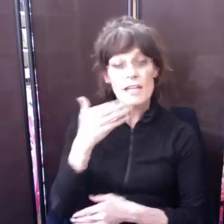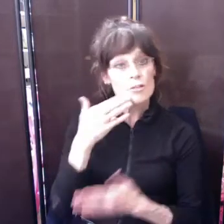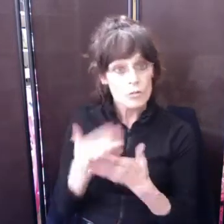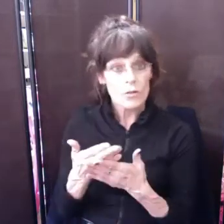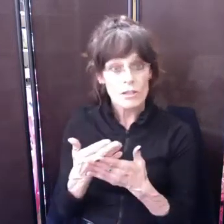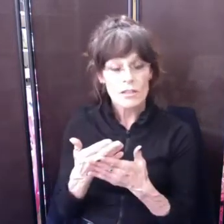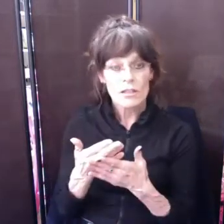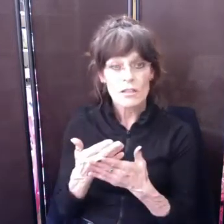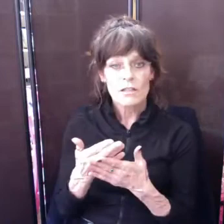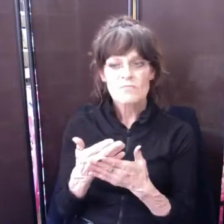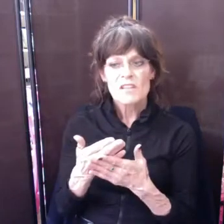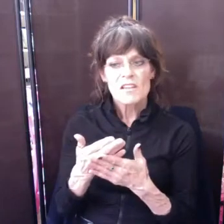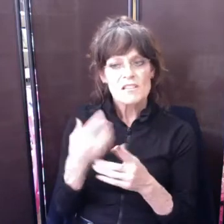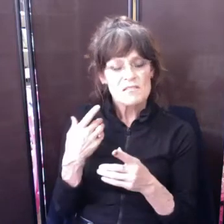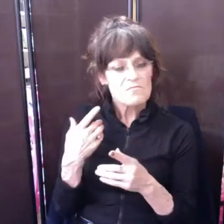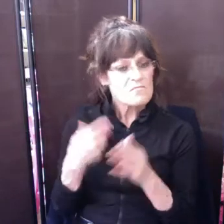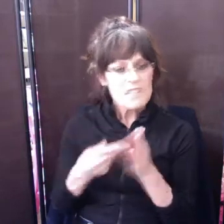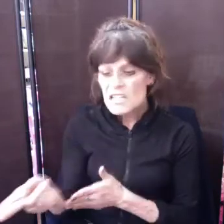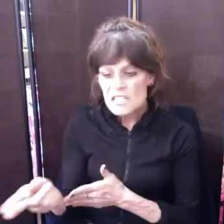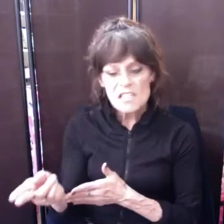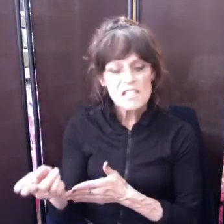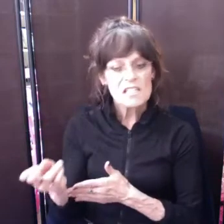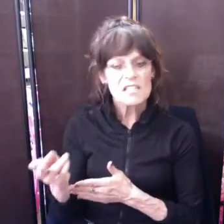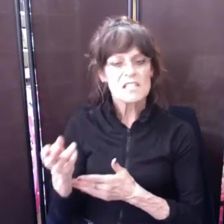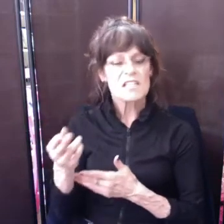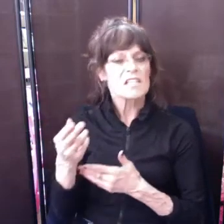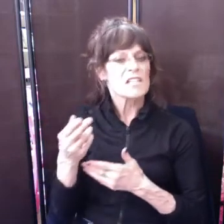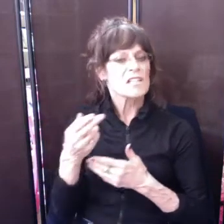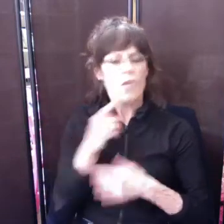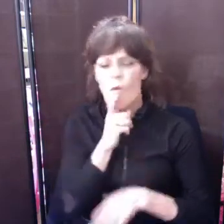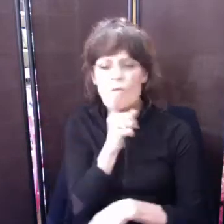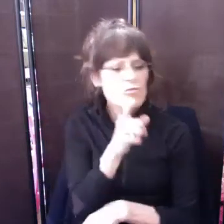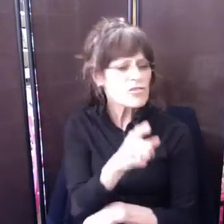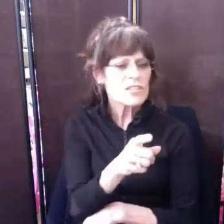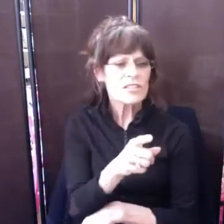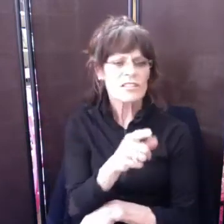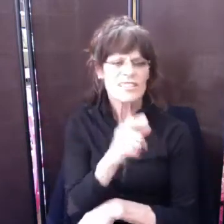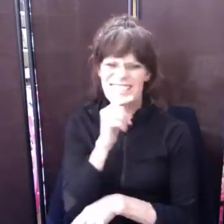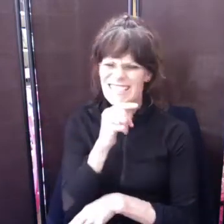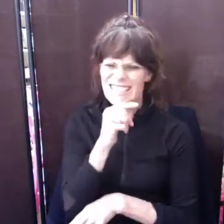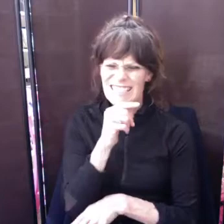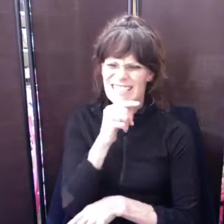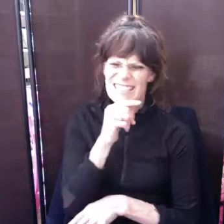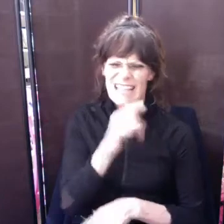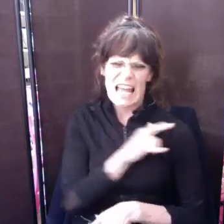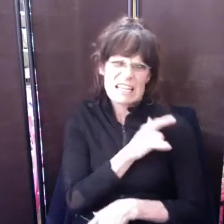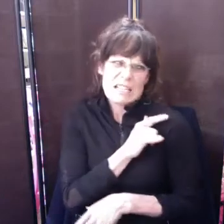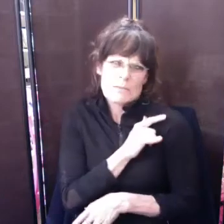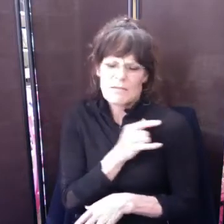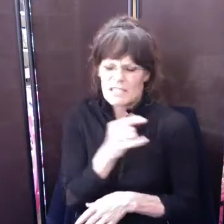it's decent, it's wholesome, it's unhip. I was so sick of being hip. You know, I used to